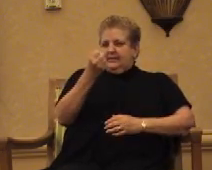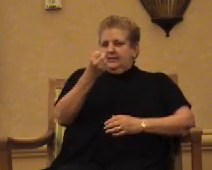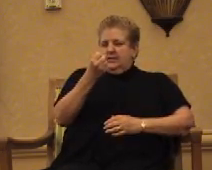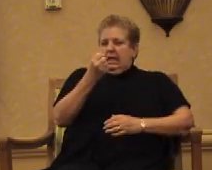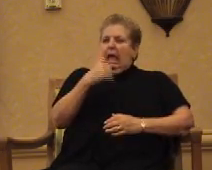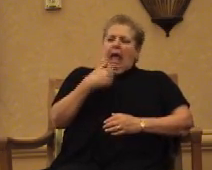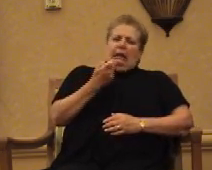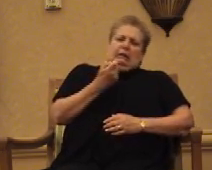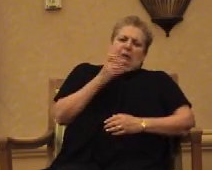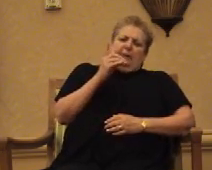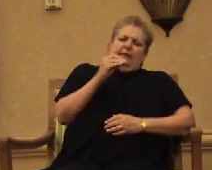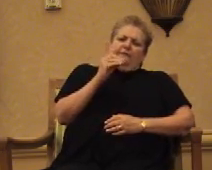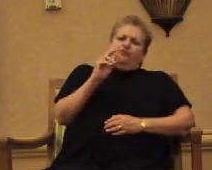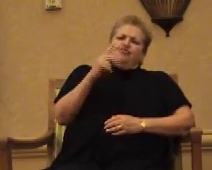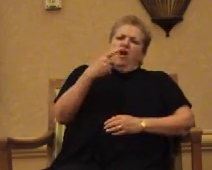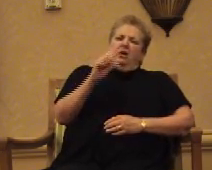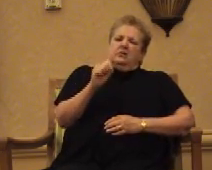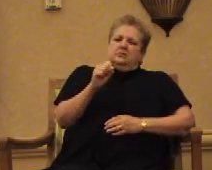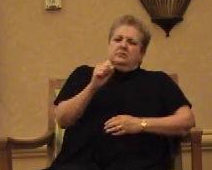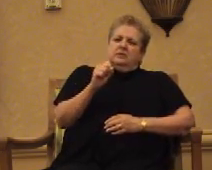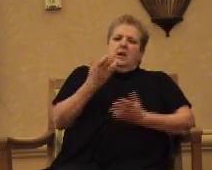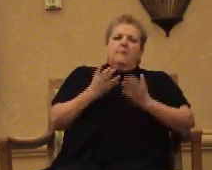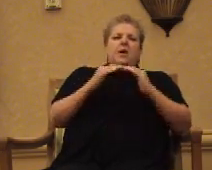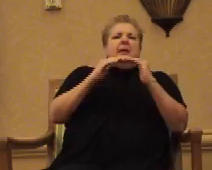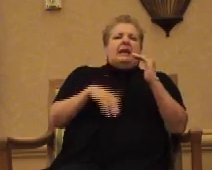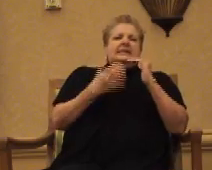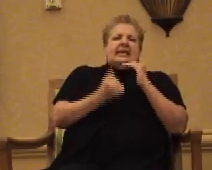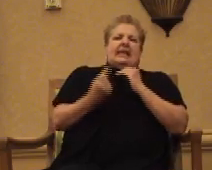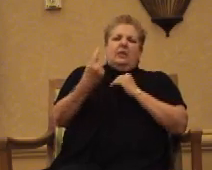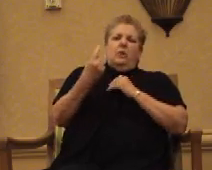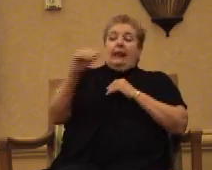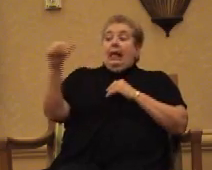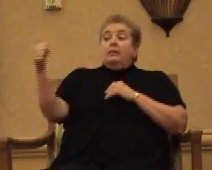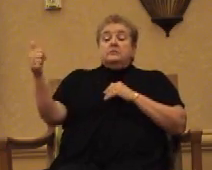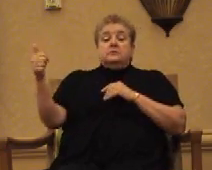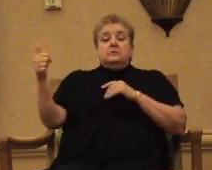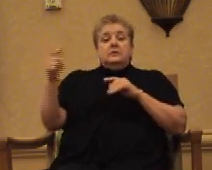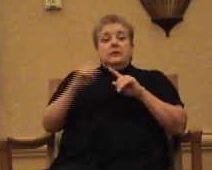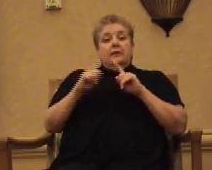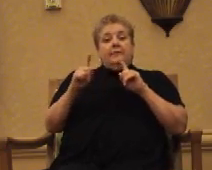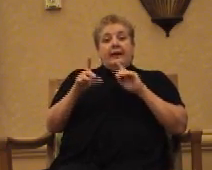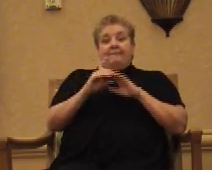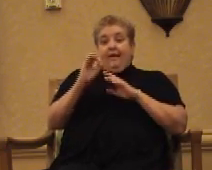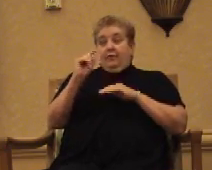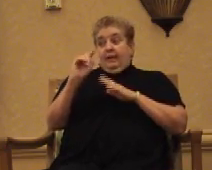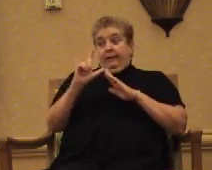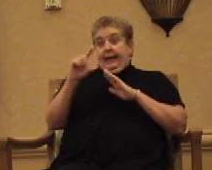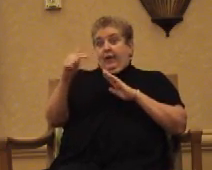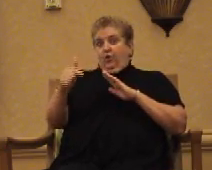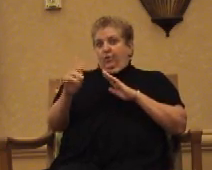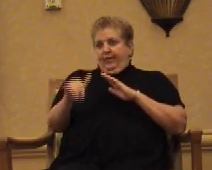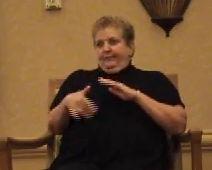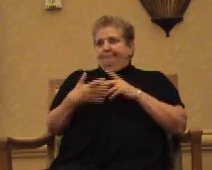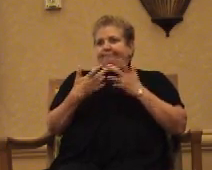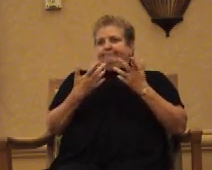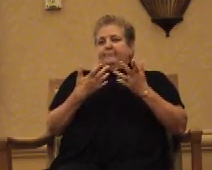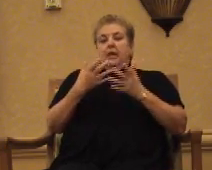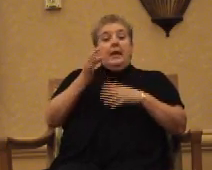I probably did less drugs than anyone growing up in the 60s. I found out pretty quick that marijuana isn't good